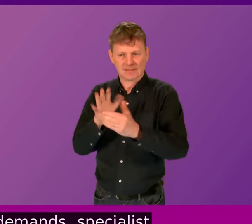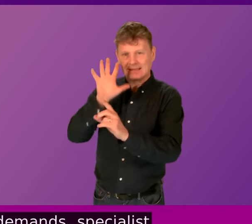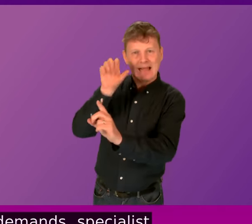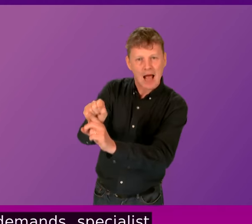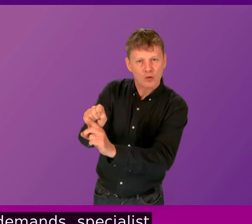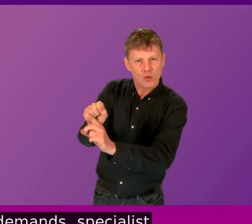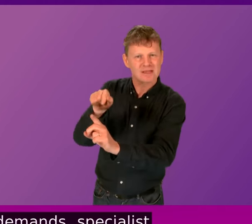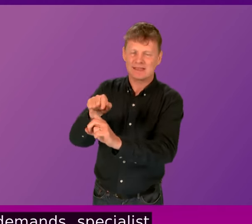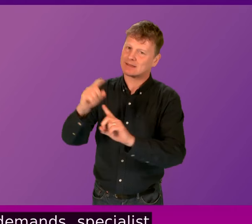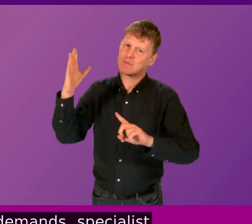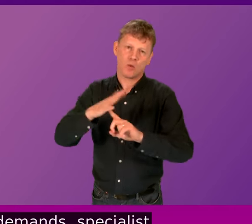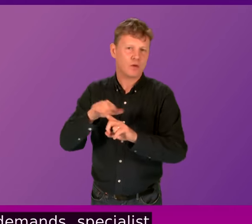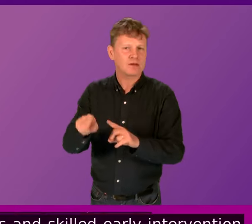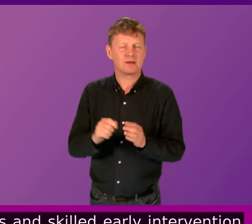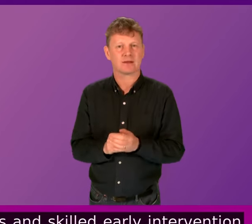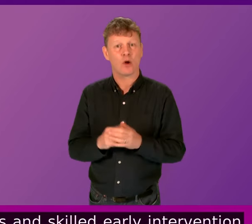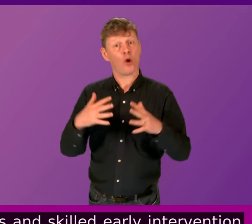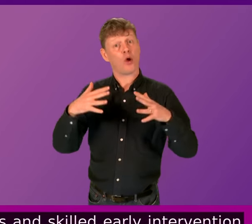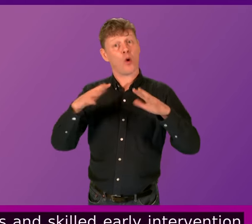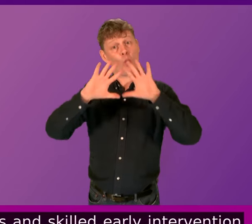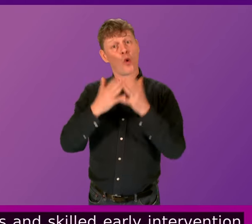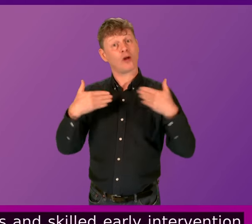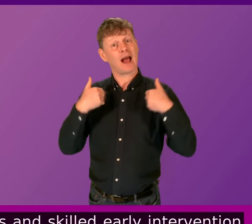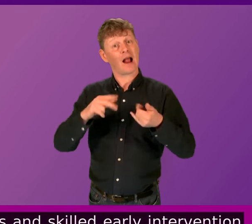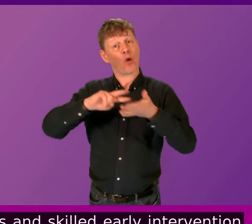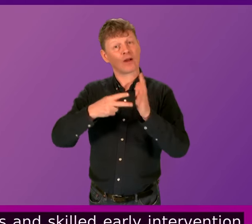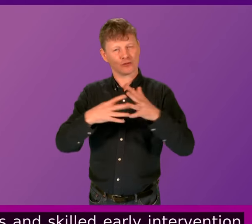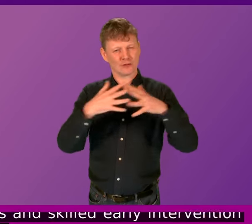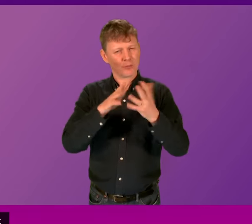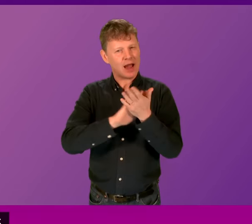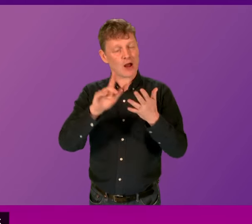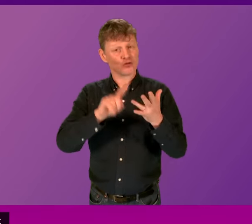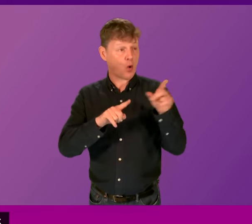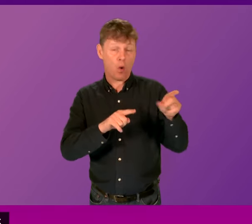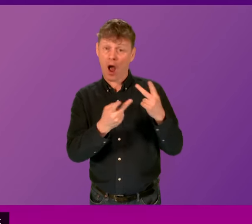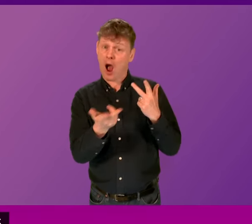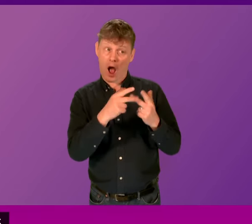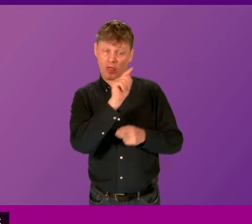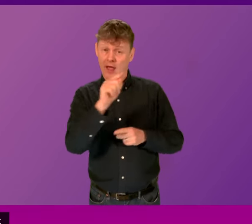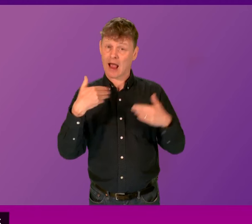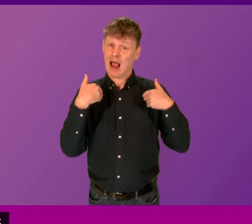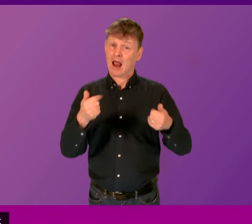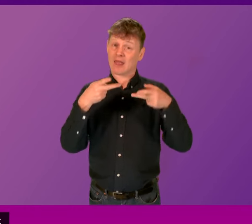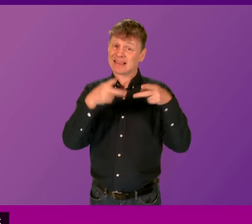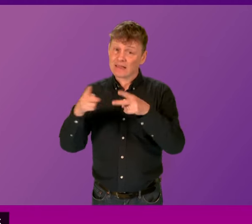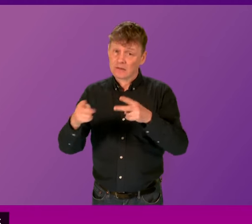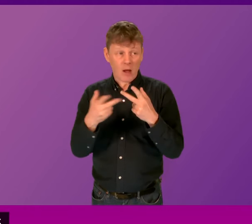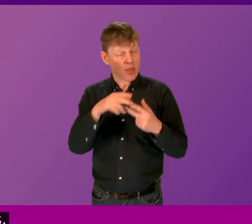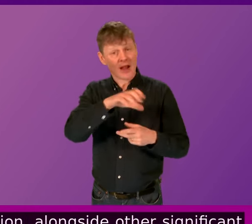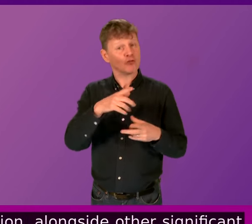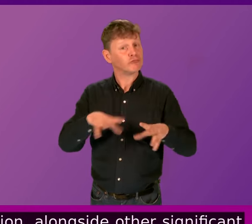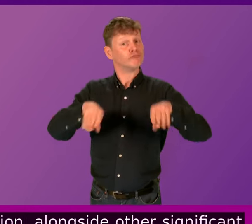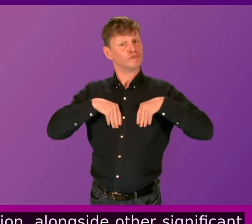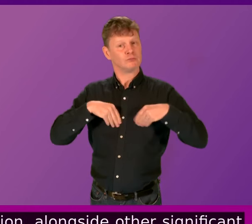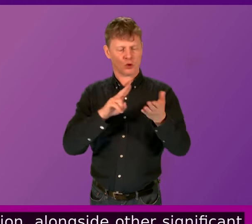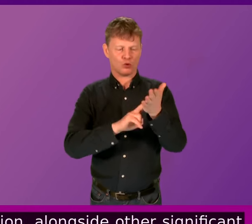diagnosis. The World Health Organization, alongside other significant health systems and countries, have adopted